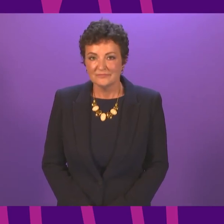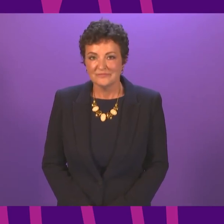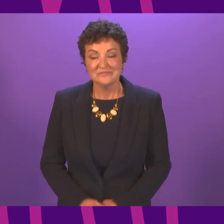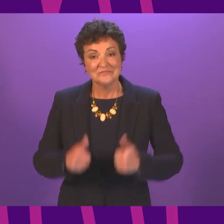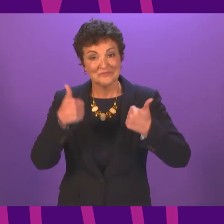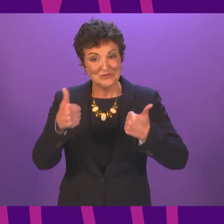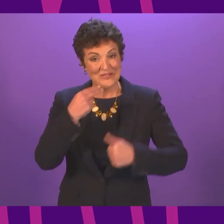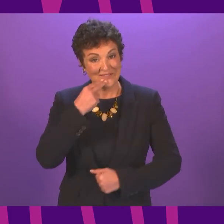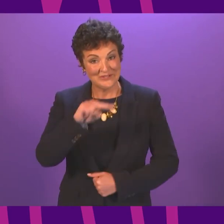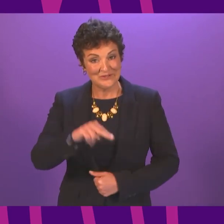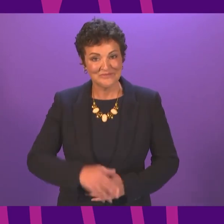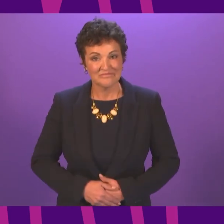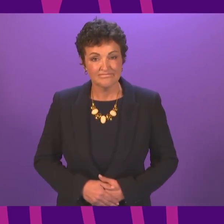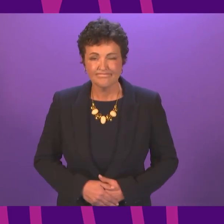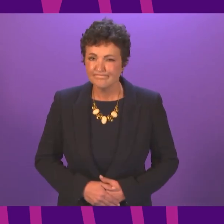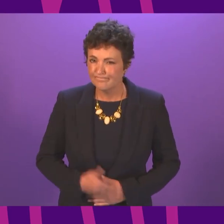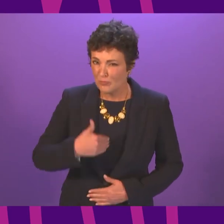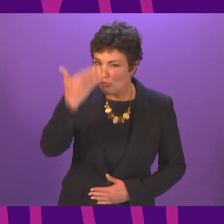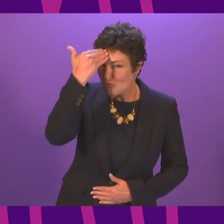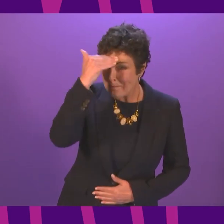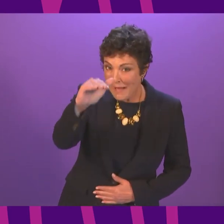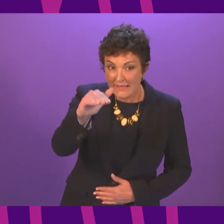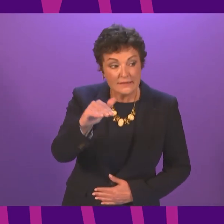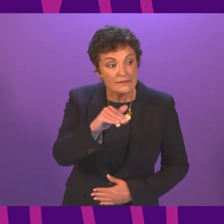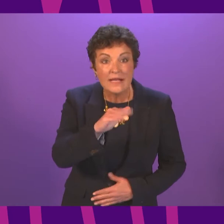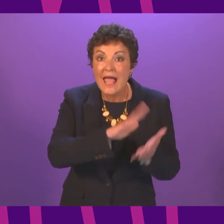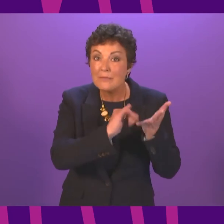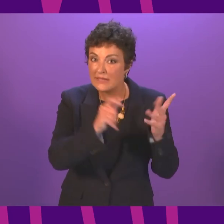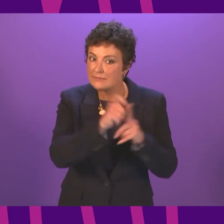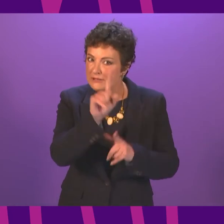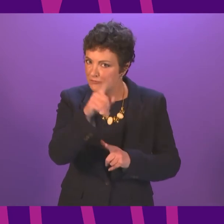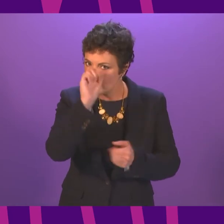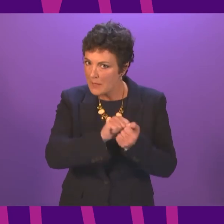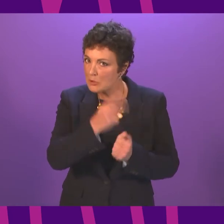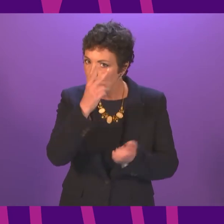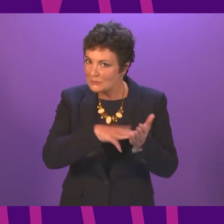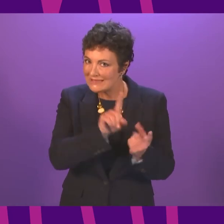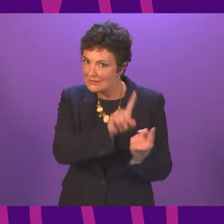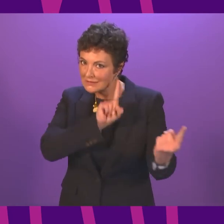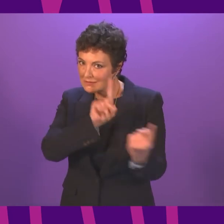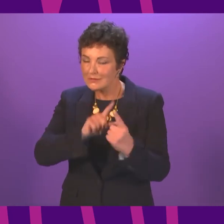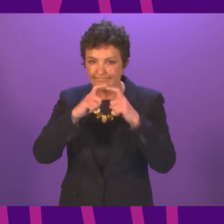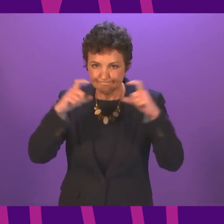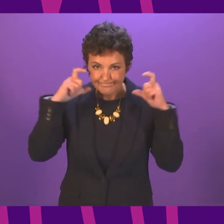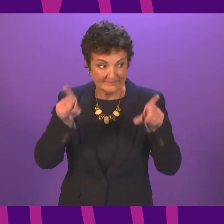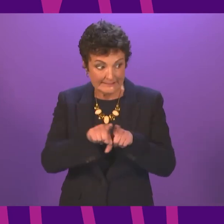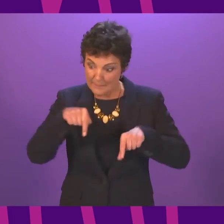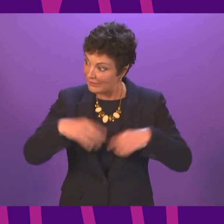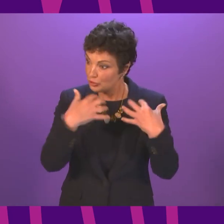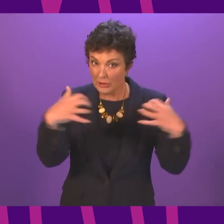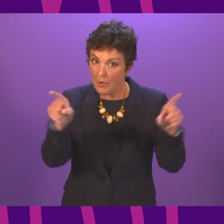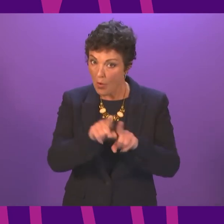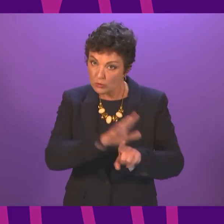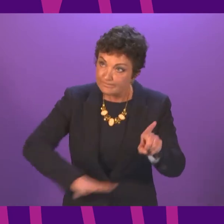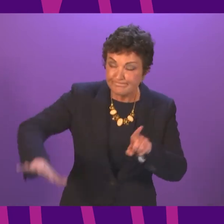Good afternoon. Can I remind members that social distancing measures are in place in the Chamber and across the Holyrood campus, and I